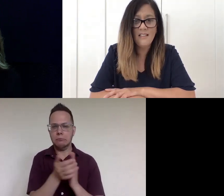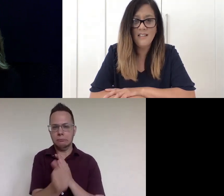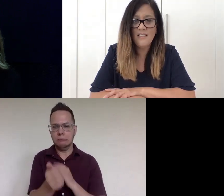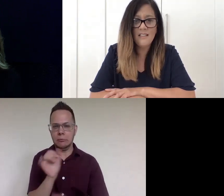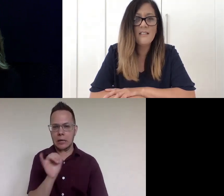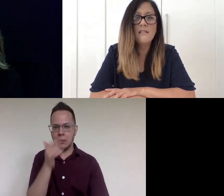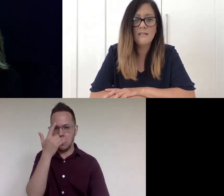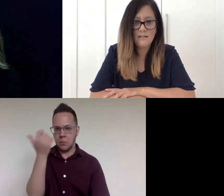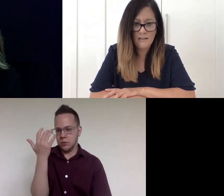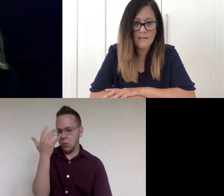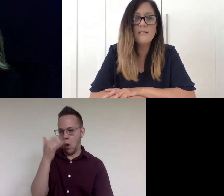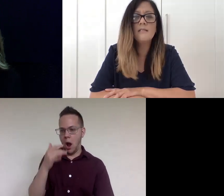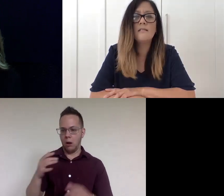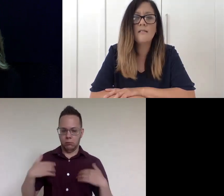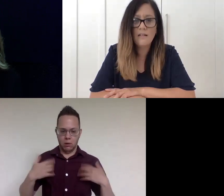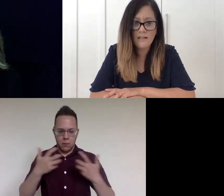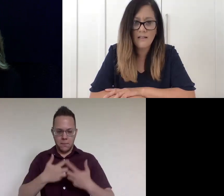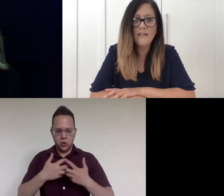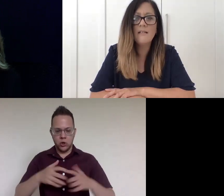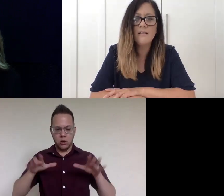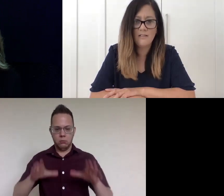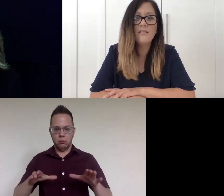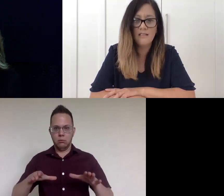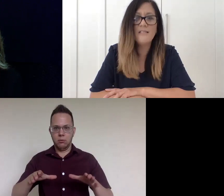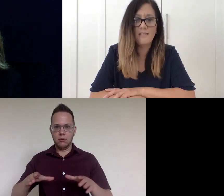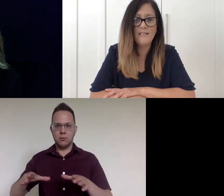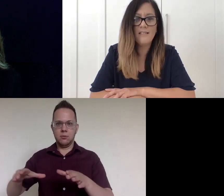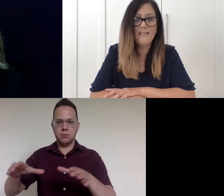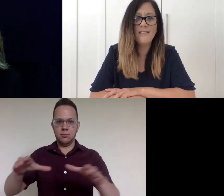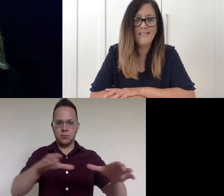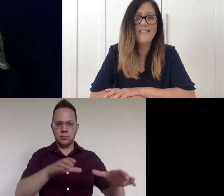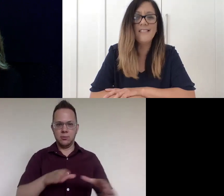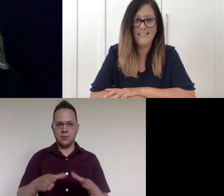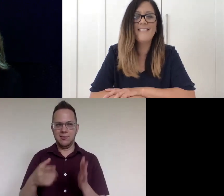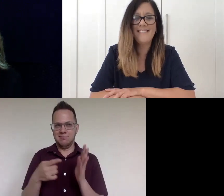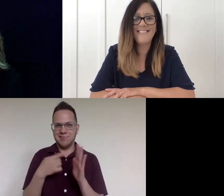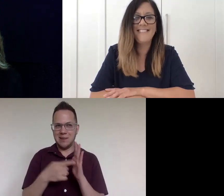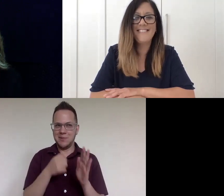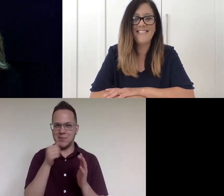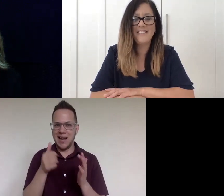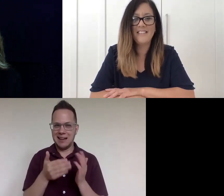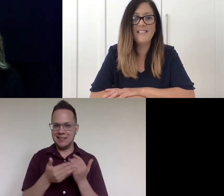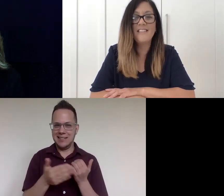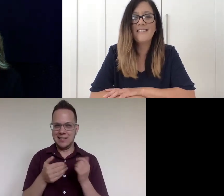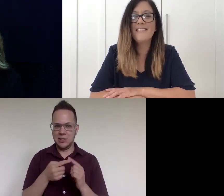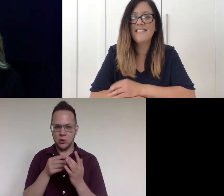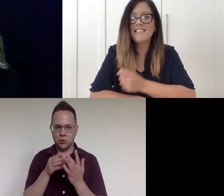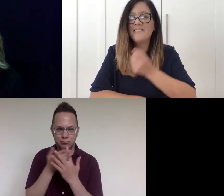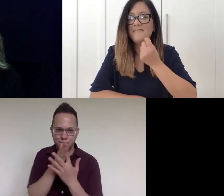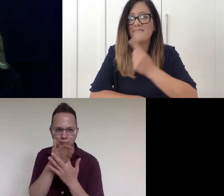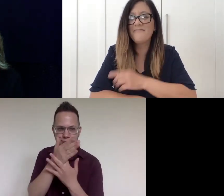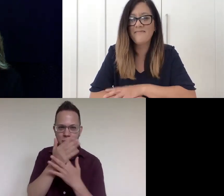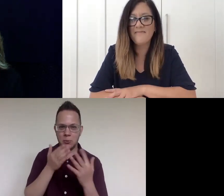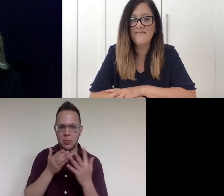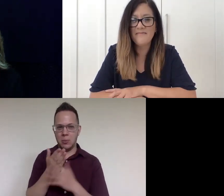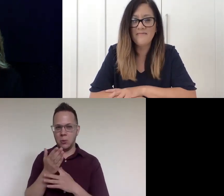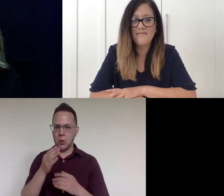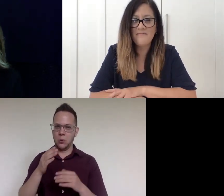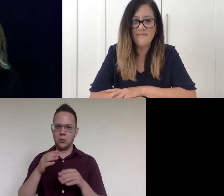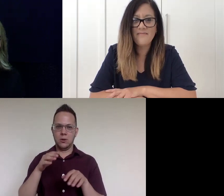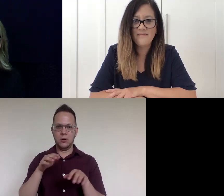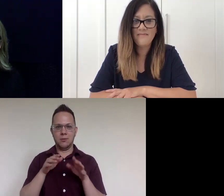bad. But, it's another machine in the room, and you have to push it around with you, and sometimes it's not really easy to navigate